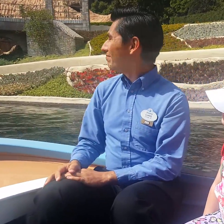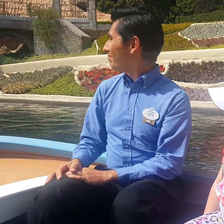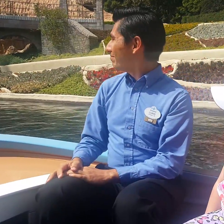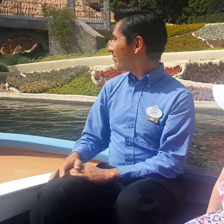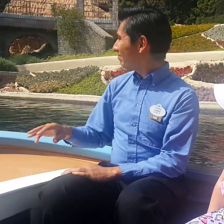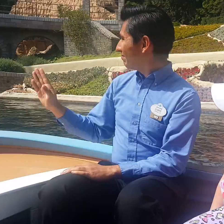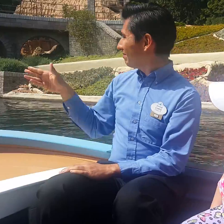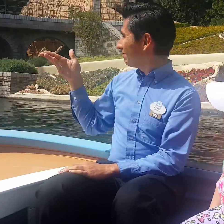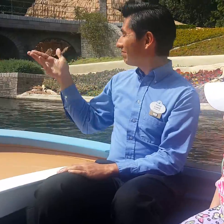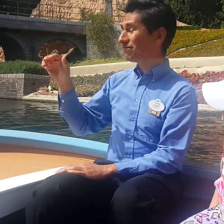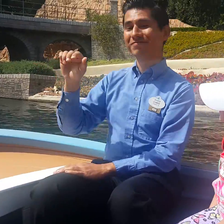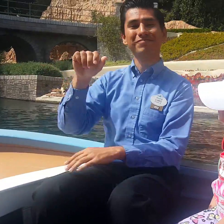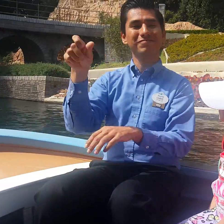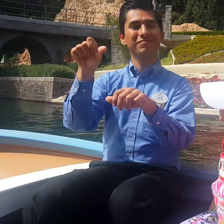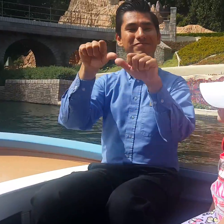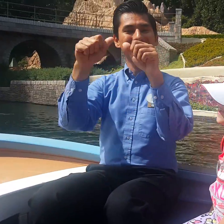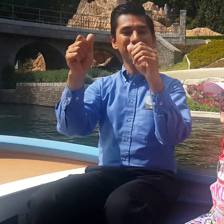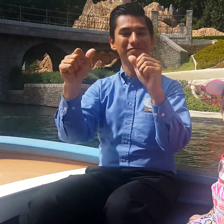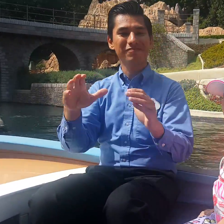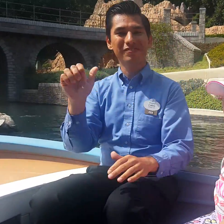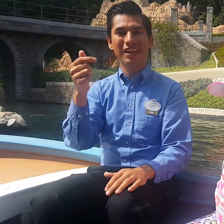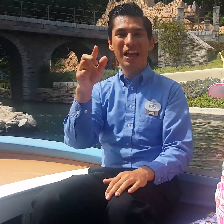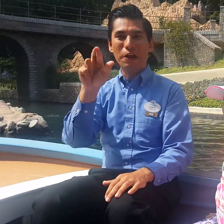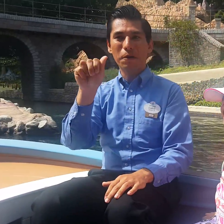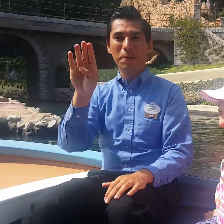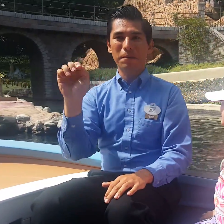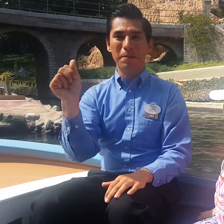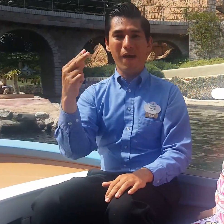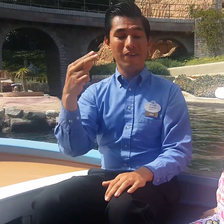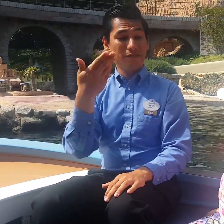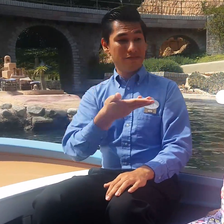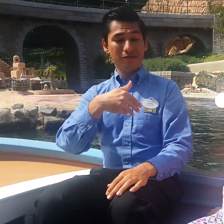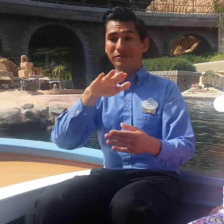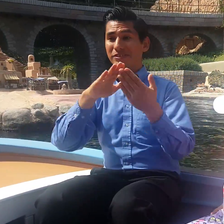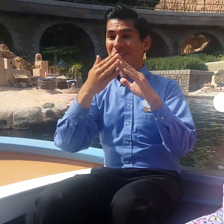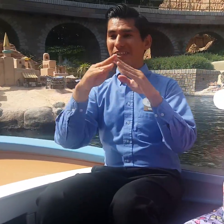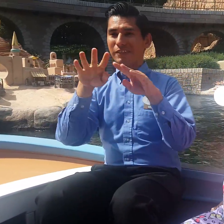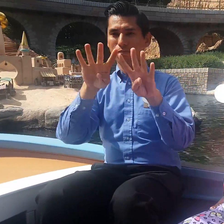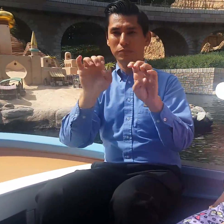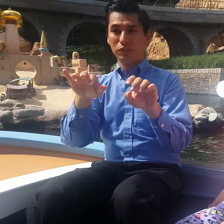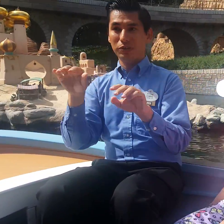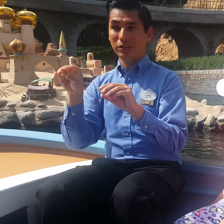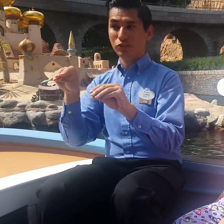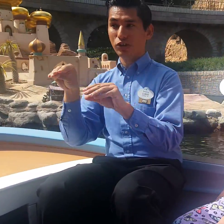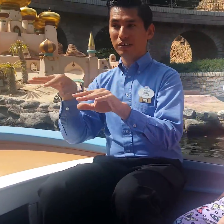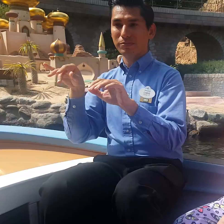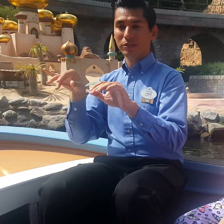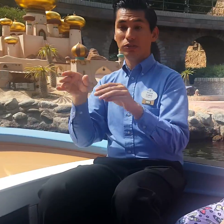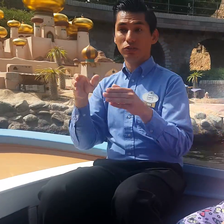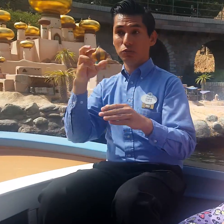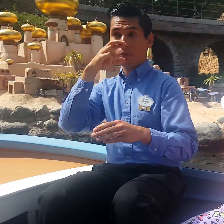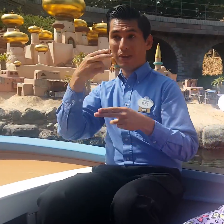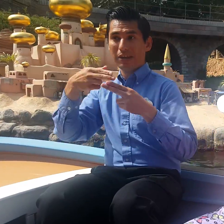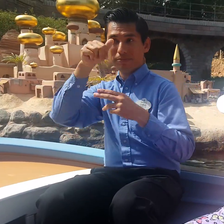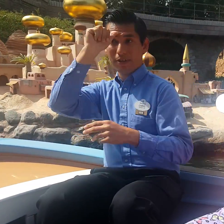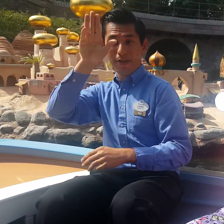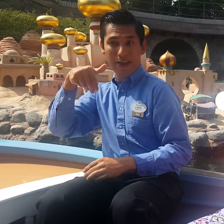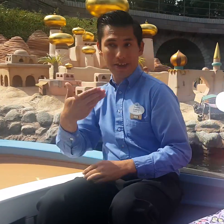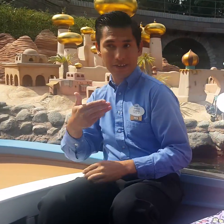And places like Agrabah straight ahead. This is a city of mystery and enchantment, where a street rat named Aladdin first bumped into Princess Jasmine in the marketplace,